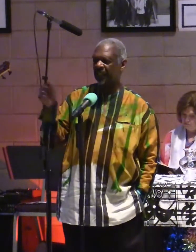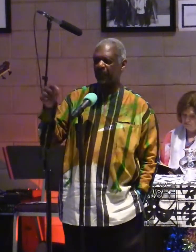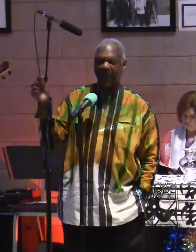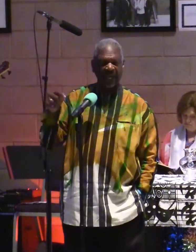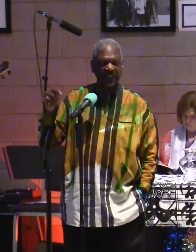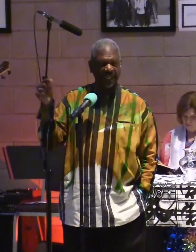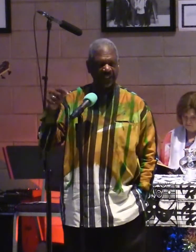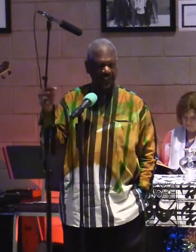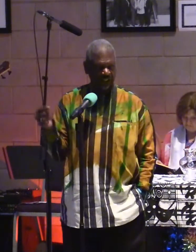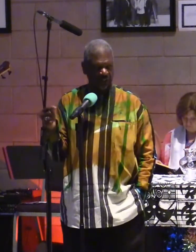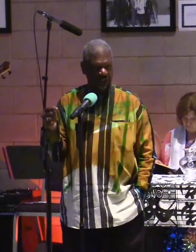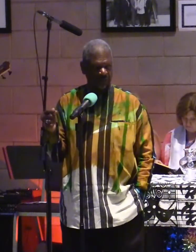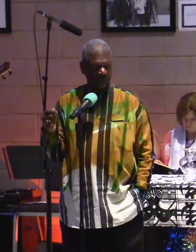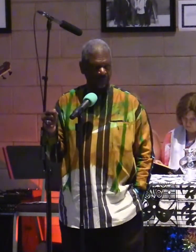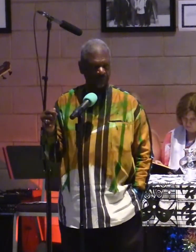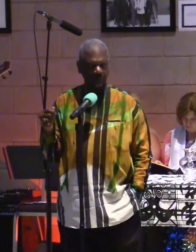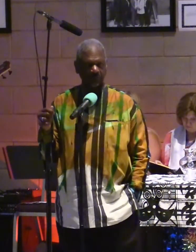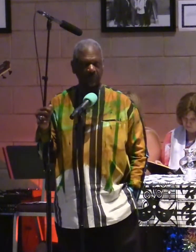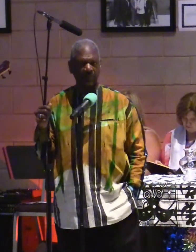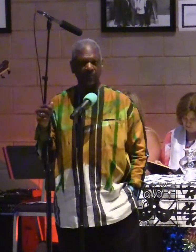lessons that the past had to teach us,